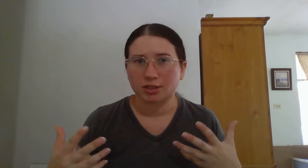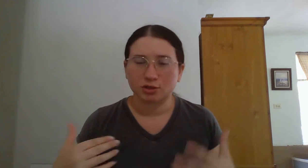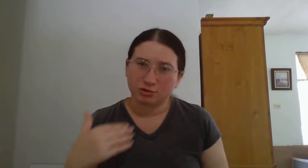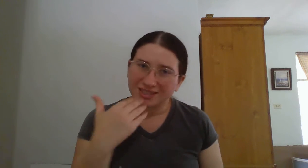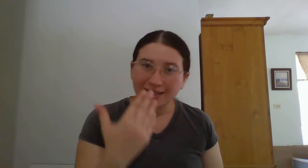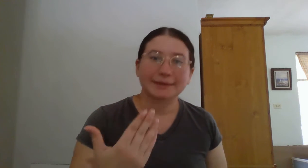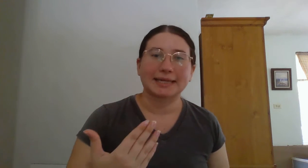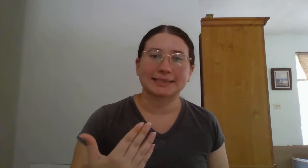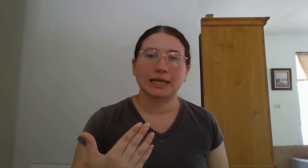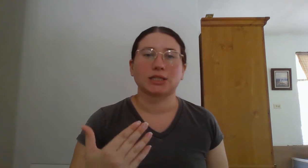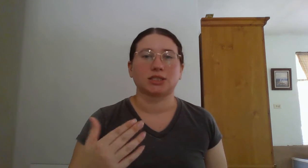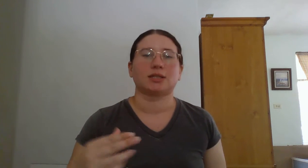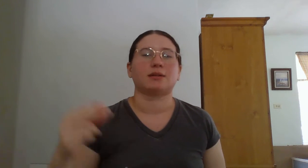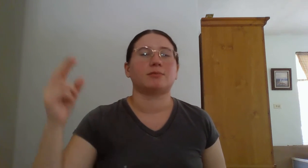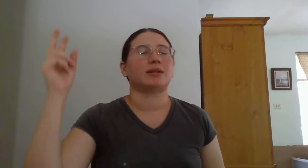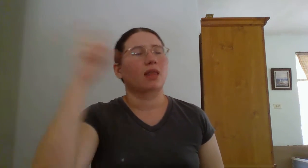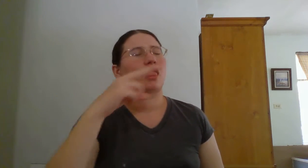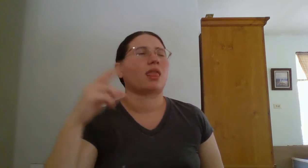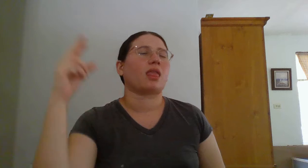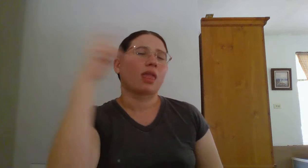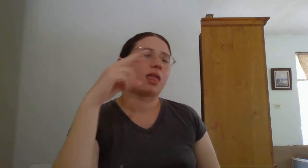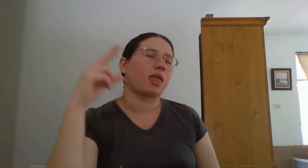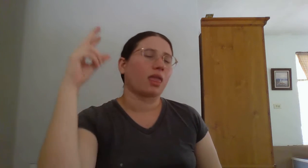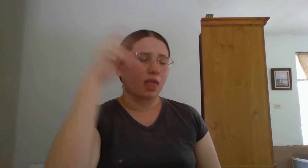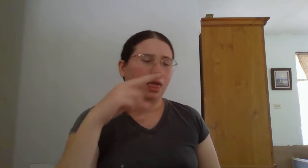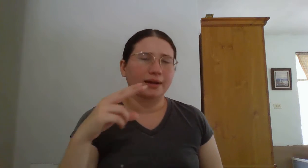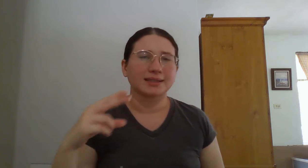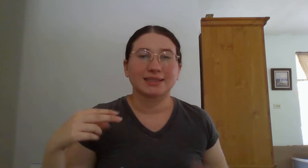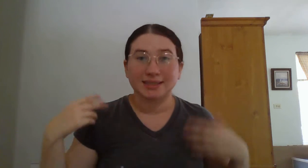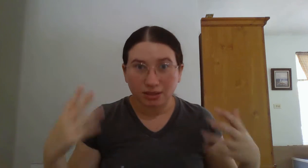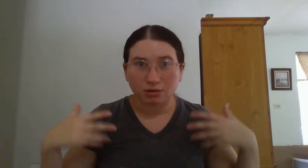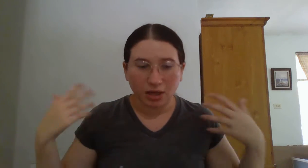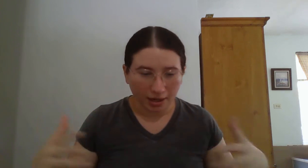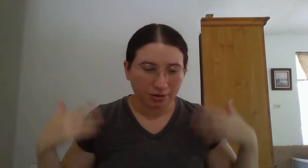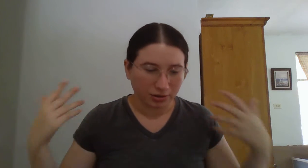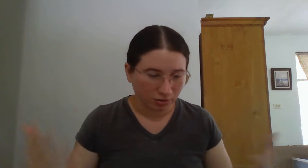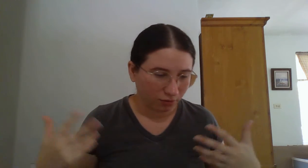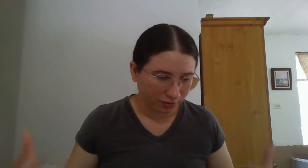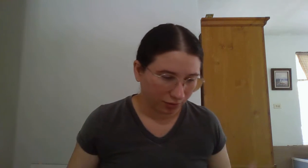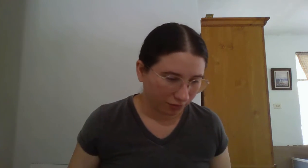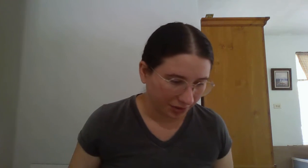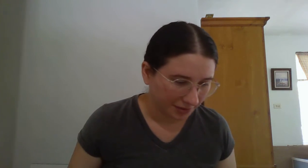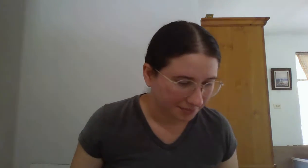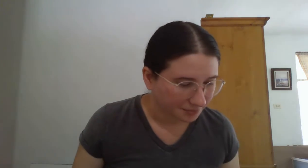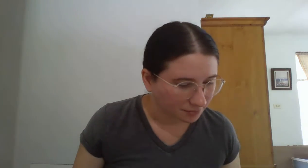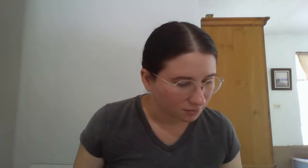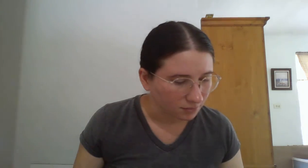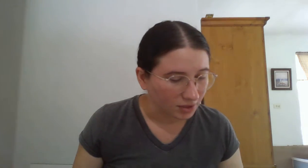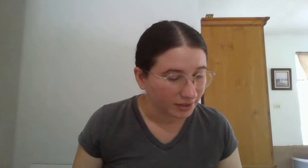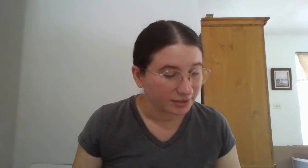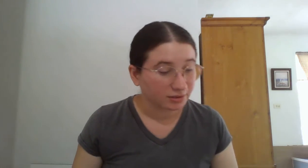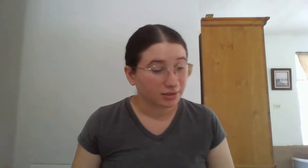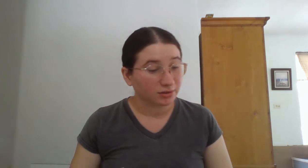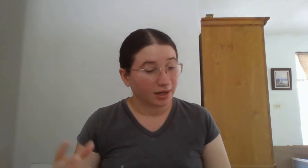So stick out that tongue just a little bit. Right? He's still careless over and over again. Right? So then you